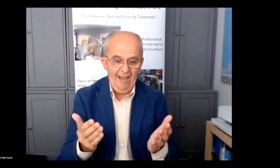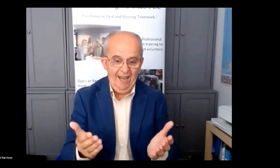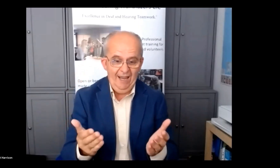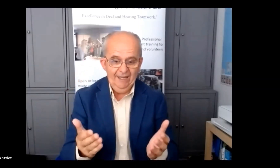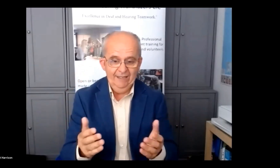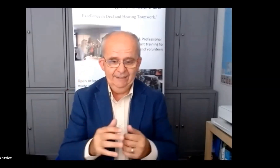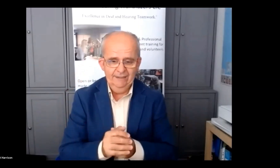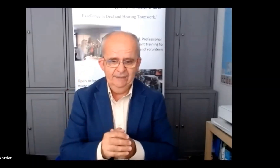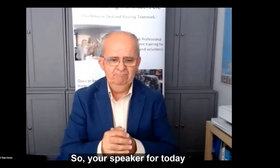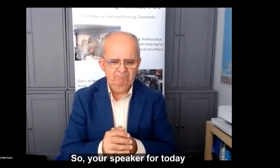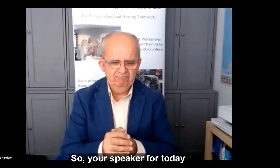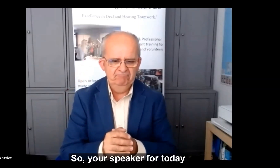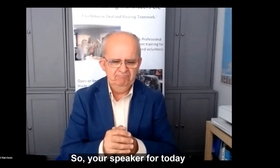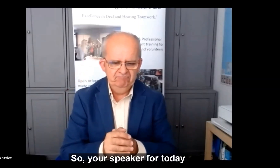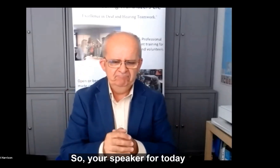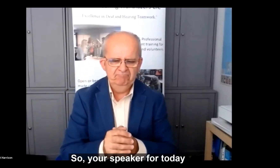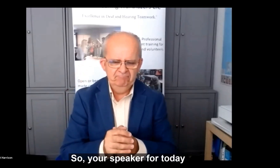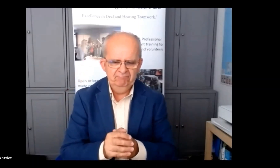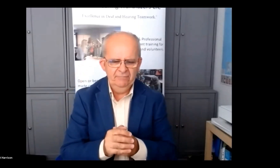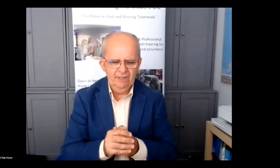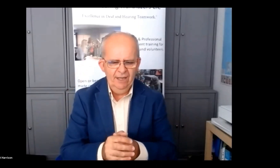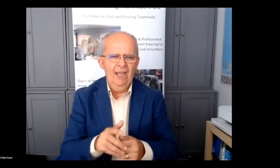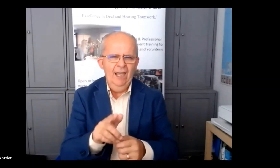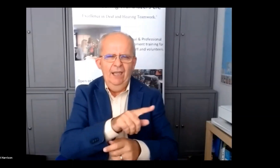So your speaker for today